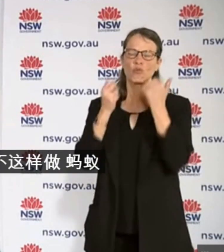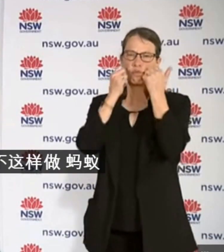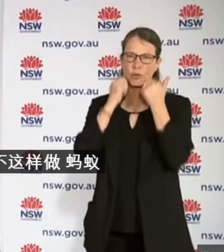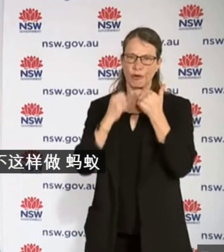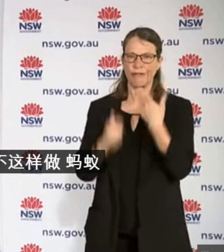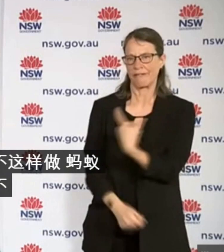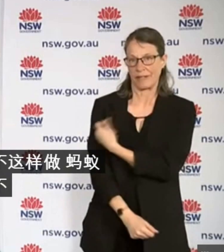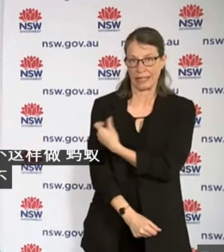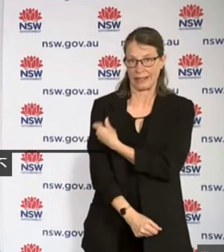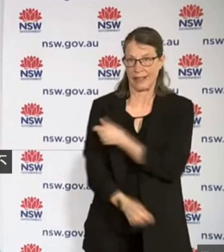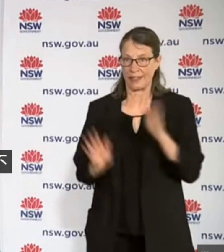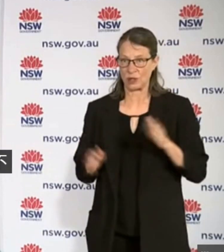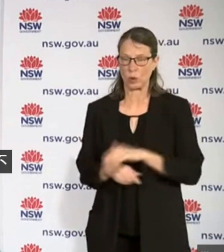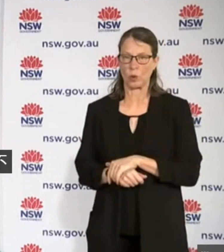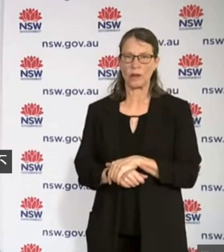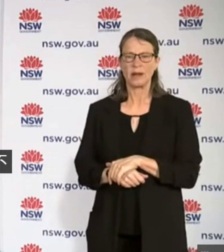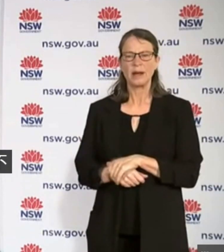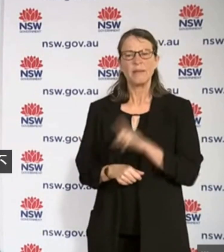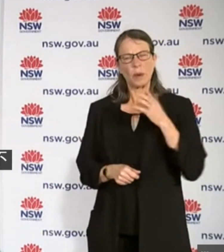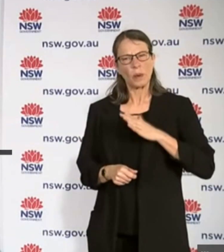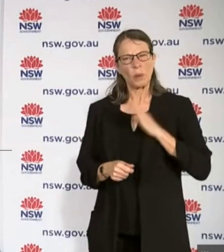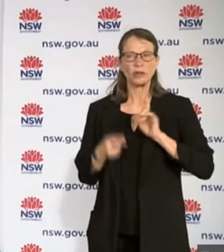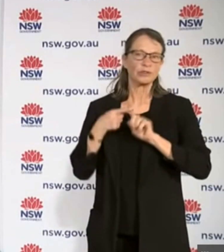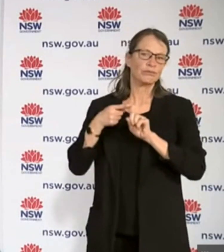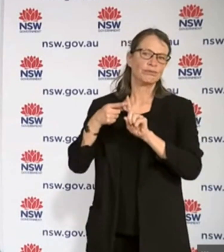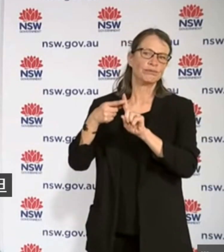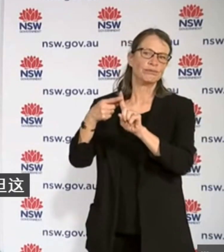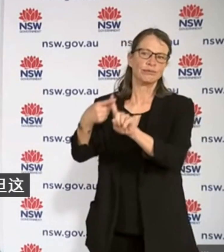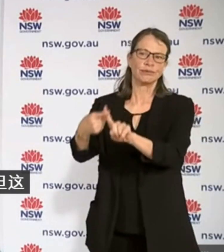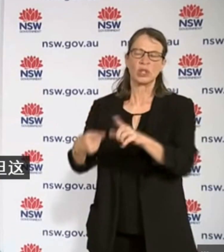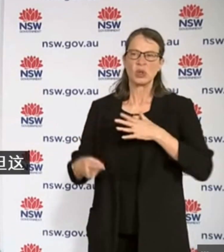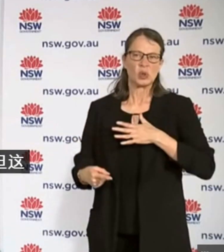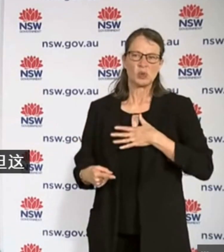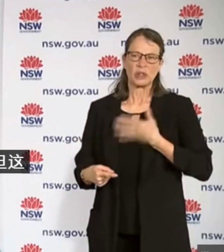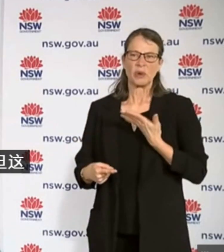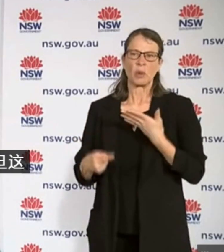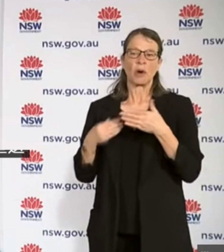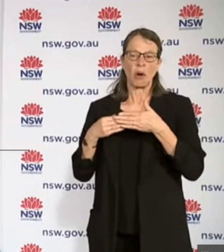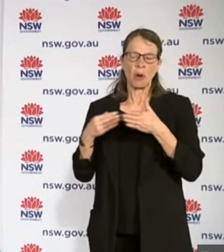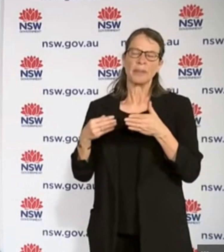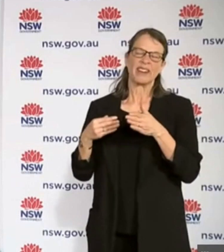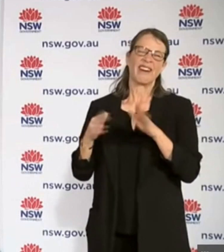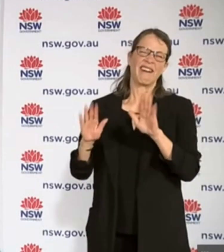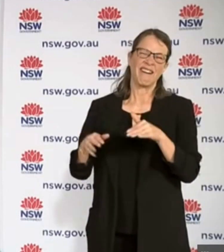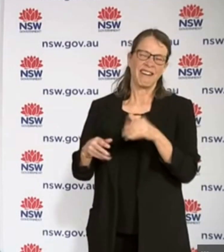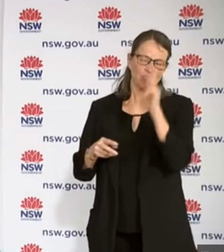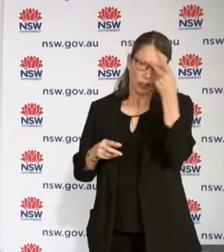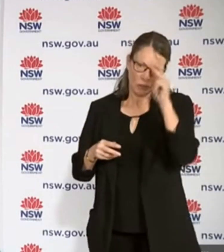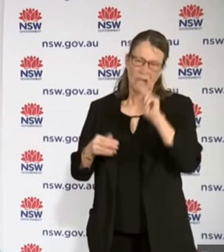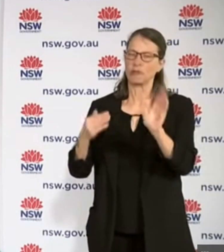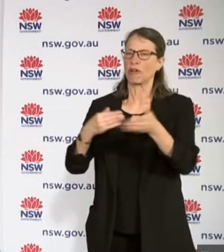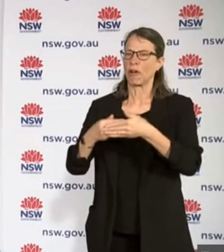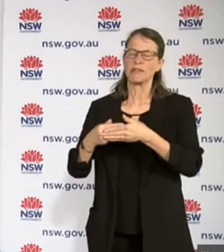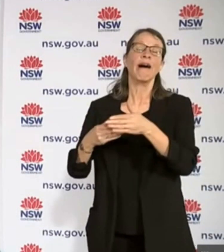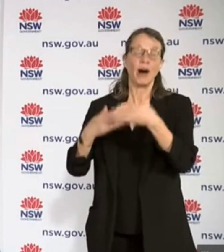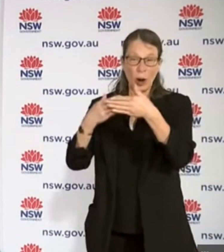open and shut. We don't want to see businesses have to go through what they've been through. But that's why between 70 and 80%, I